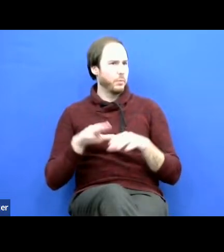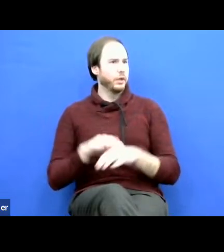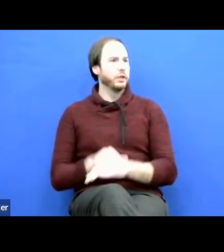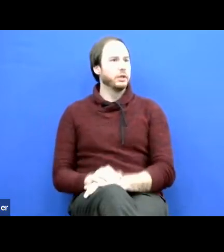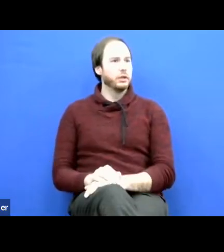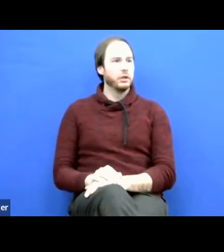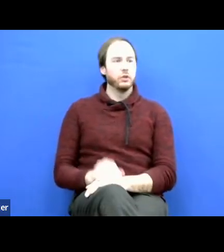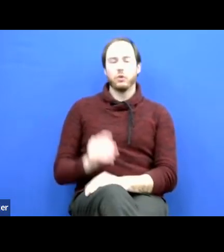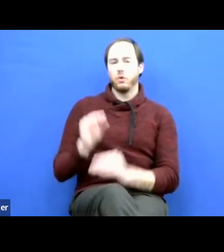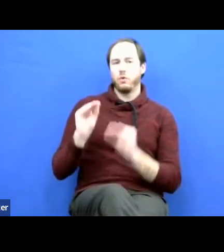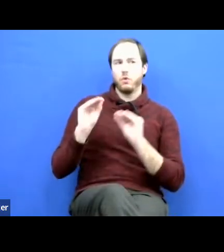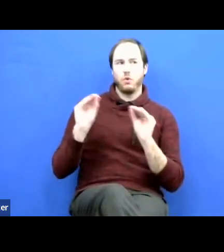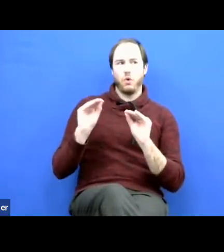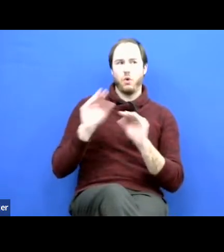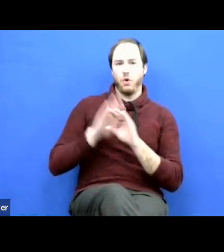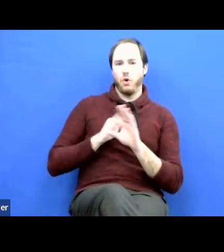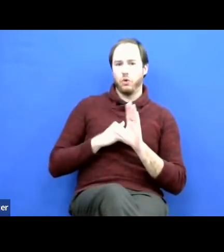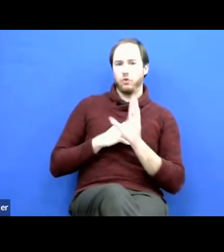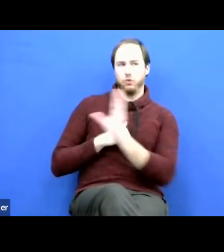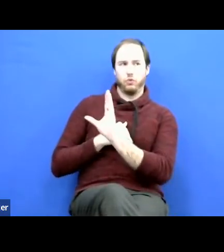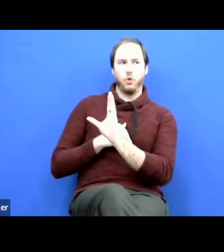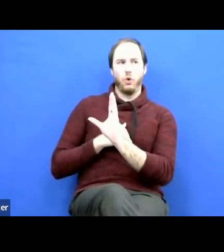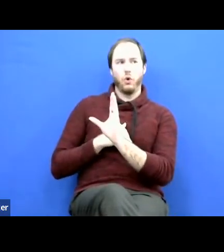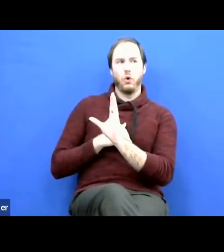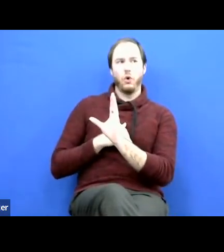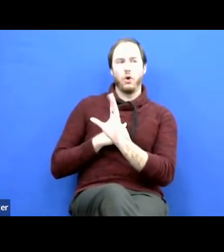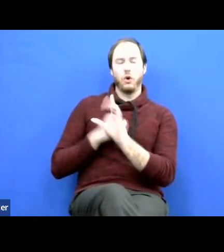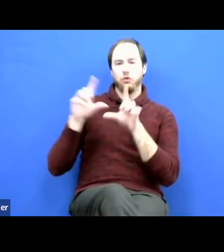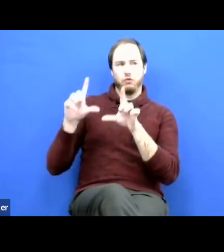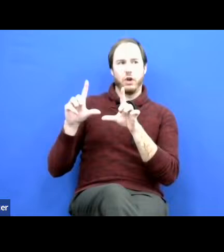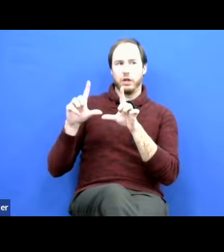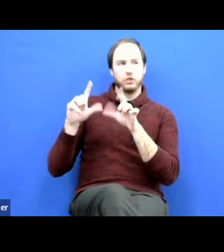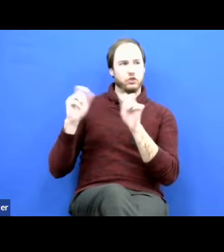So nothing on your side of the array,